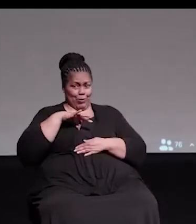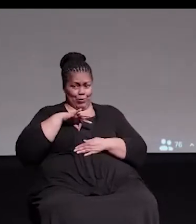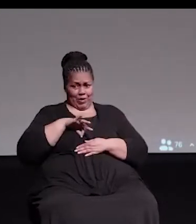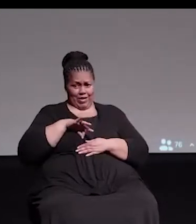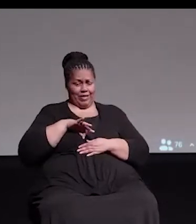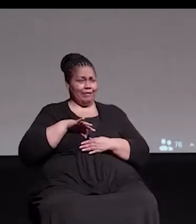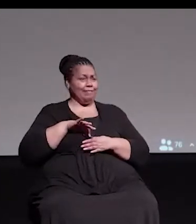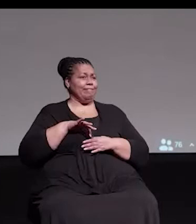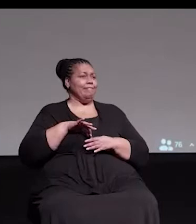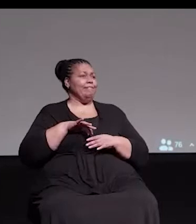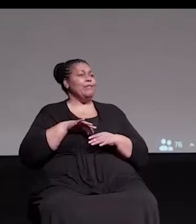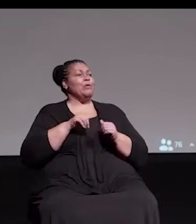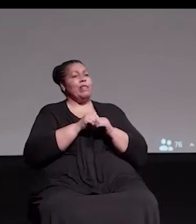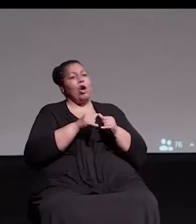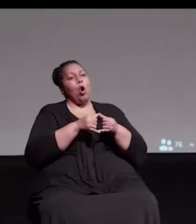like awards and stuff,